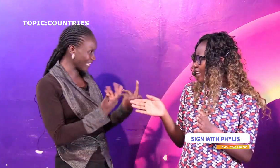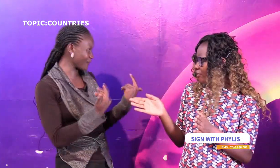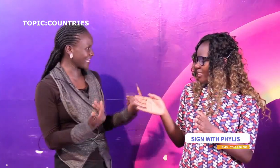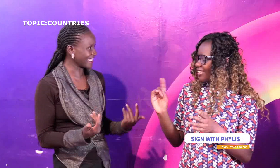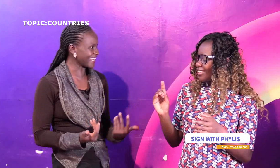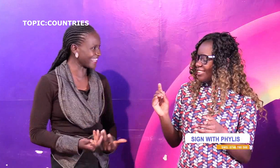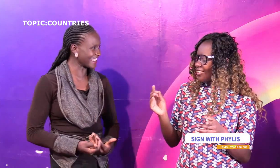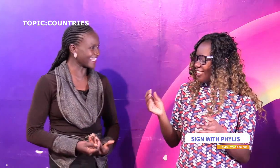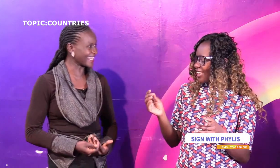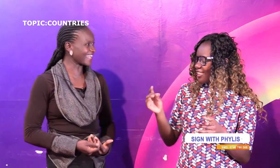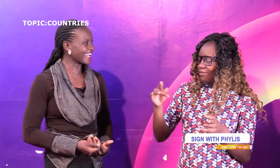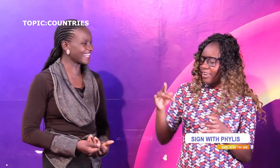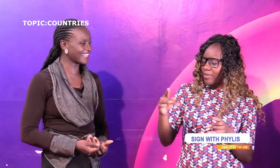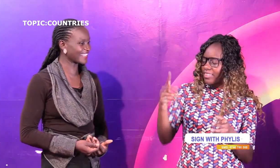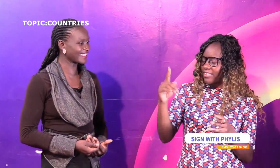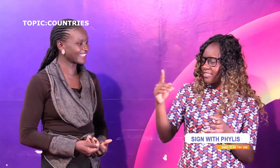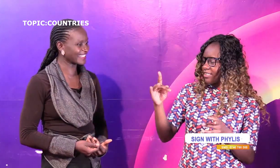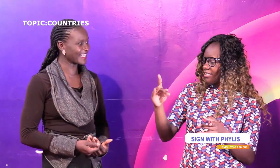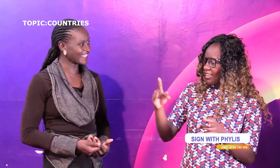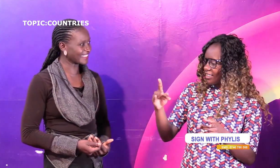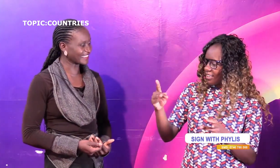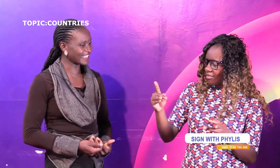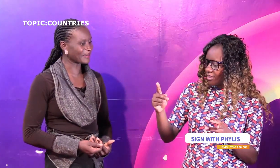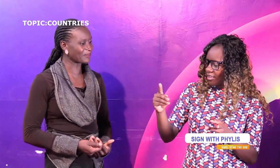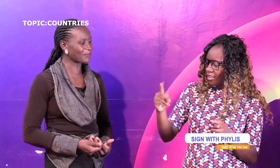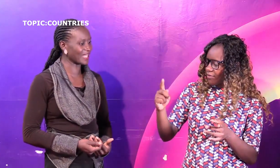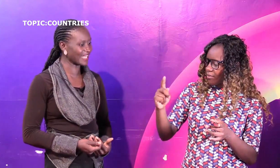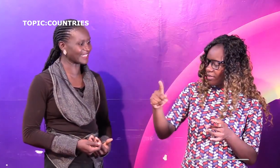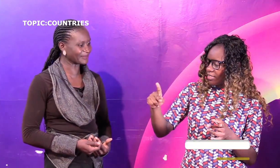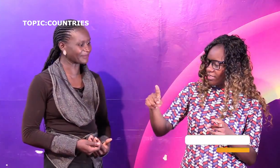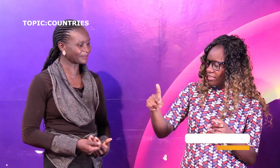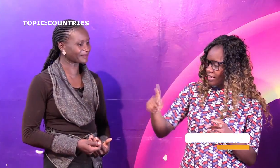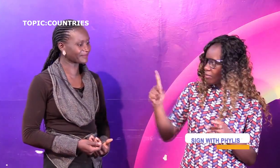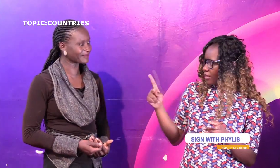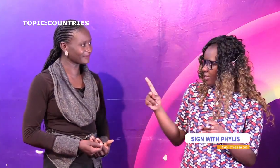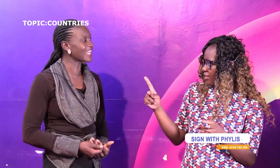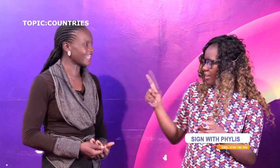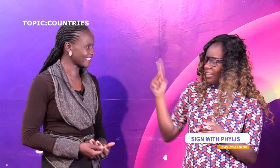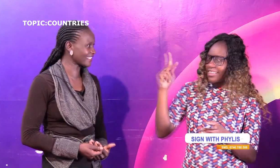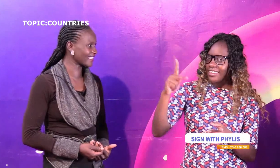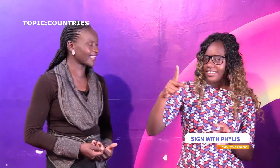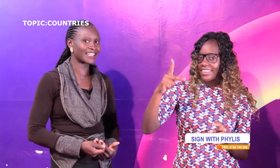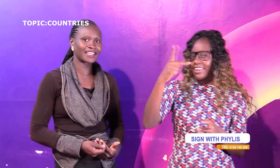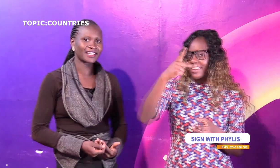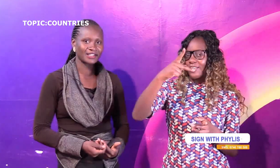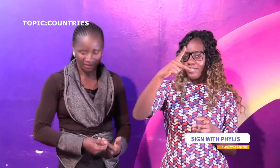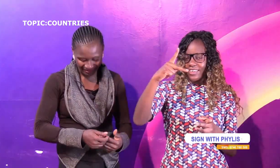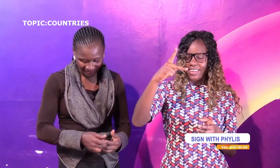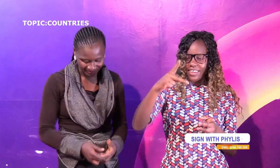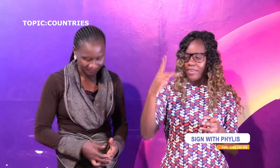Philippines. Okay, the Philippines. This is letter. This is letter P. Yes. Yes. Now, having